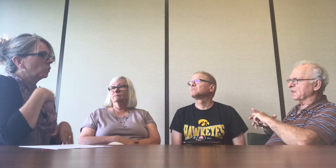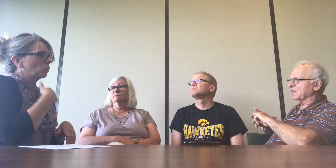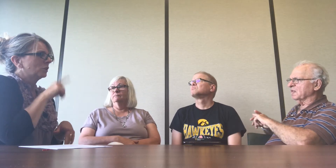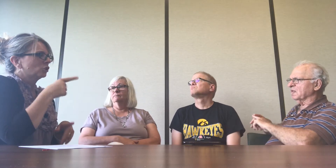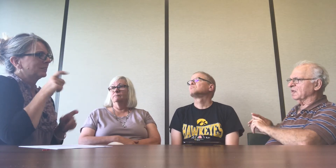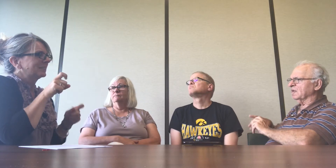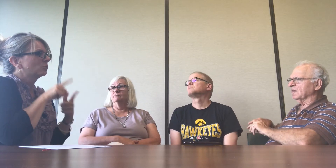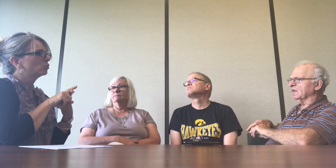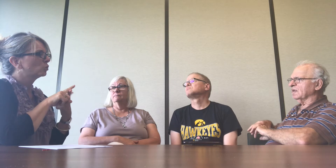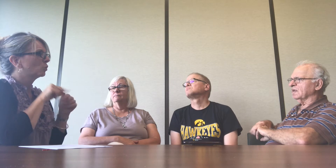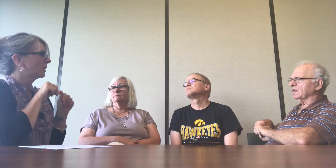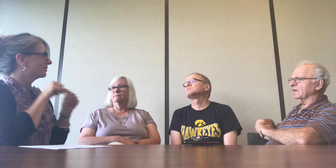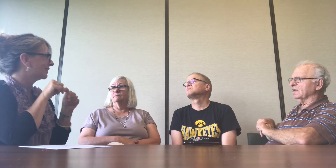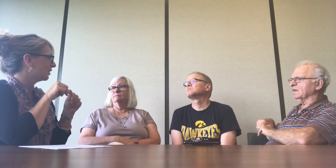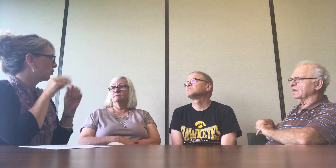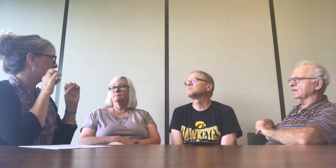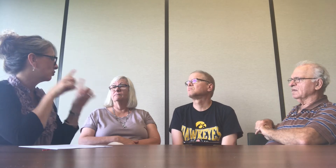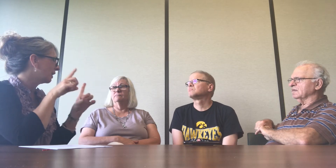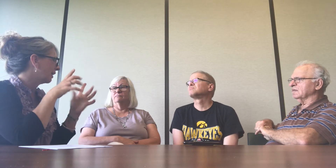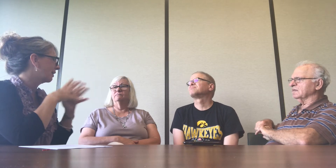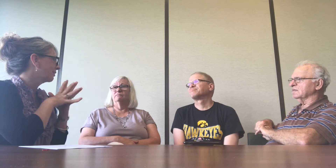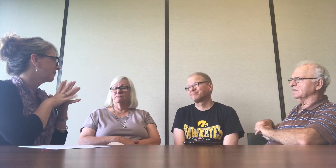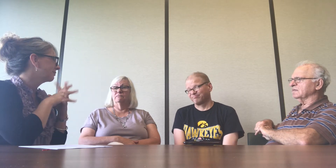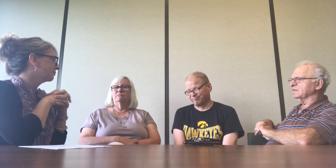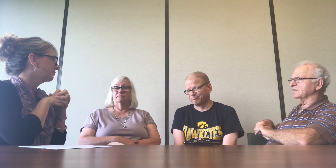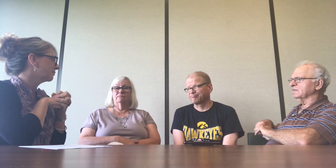know, we just need to continue to educate.